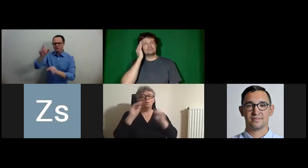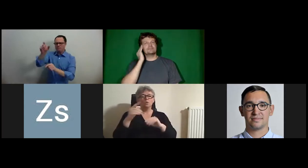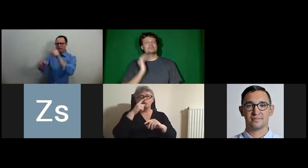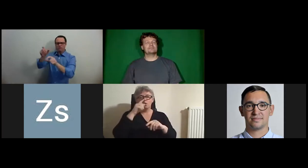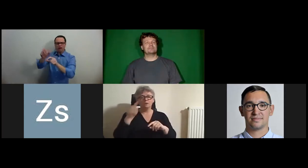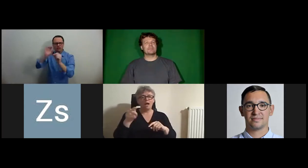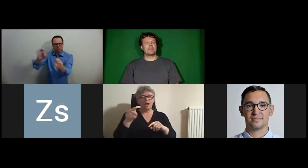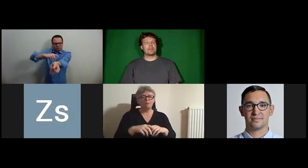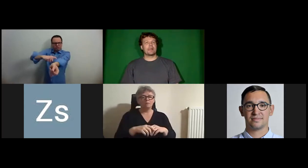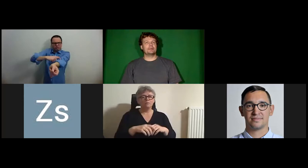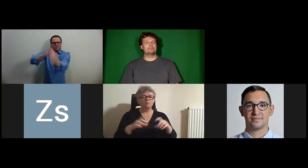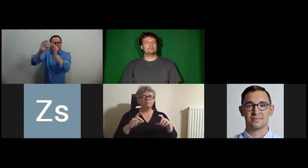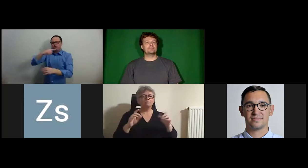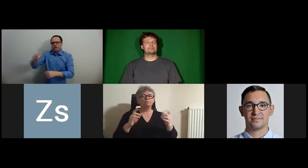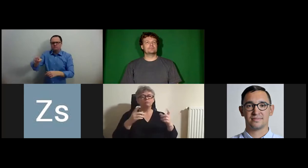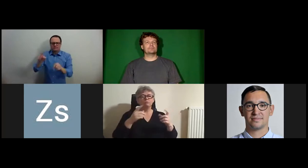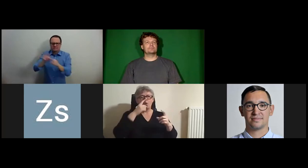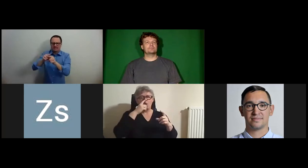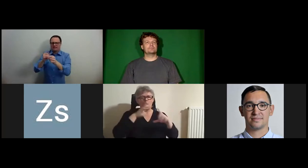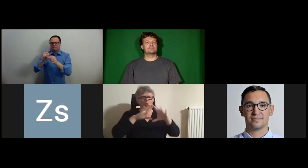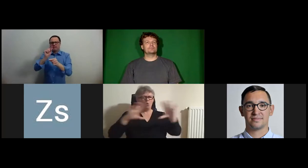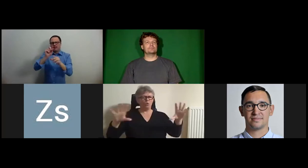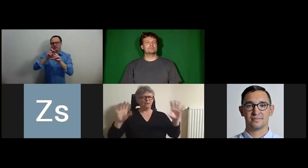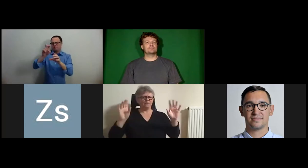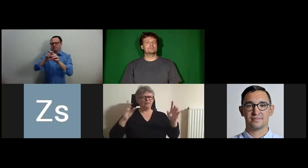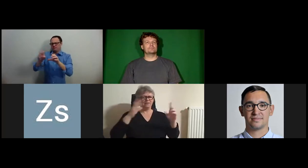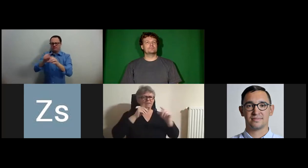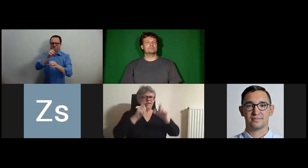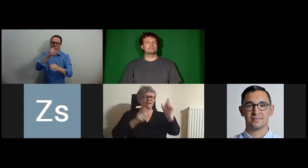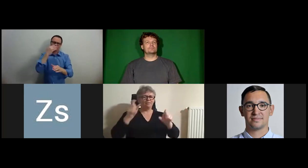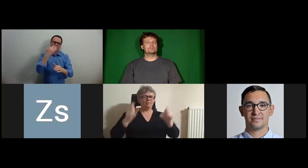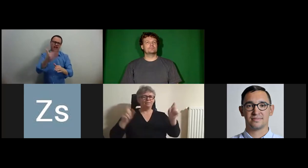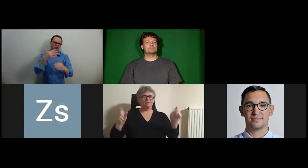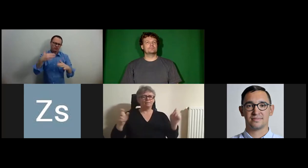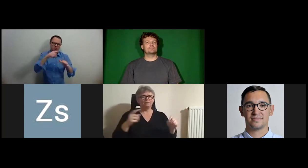So you played for a very big club in Russia.